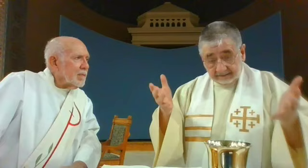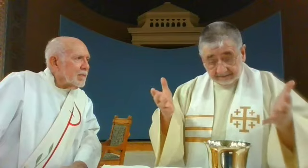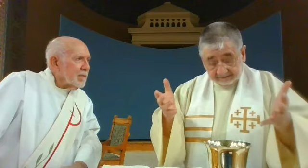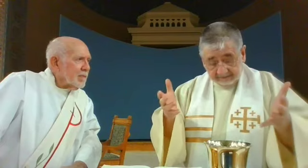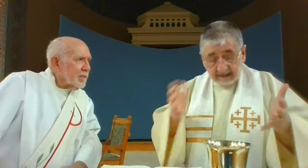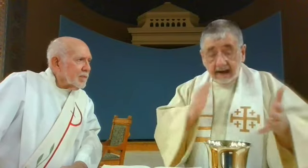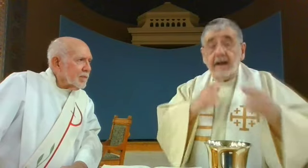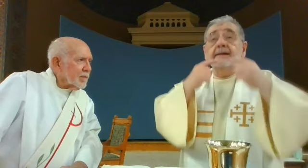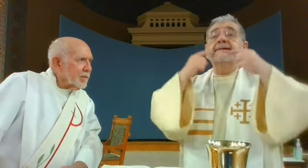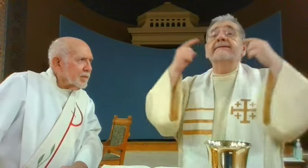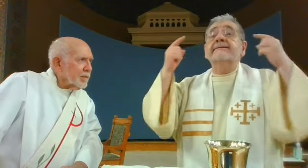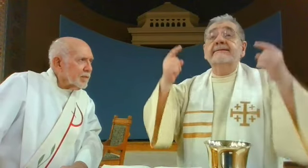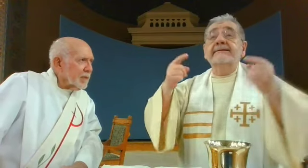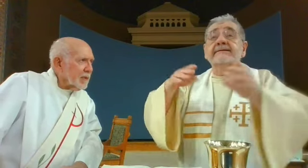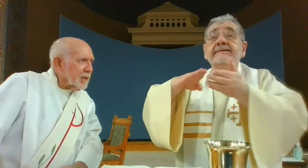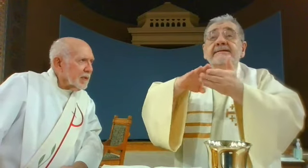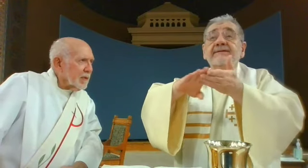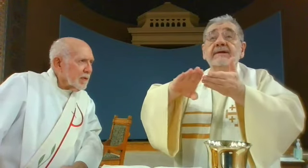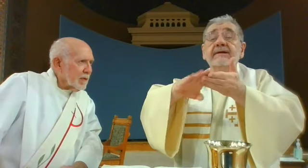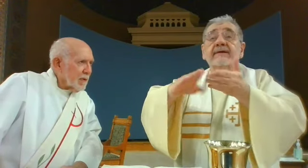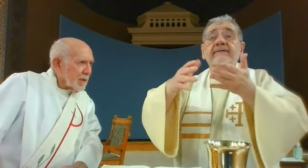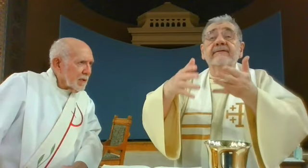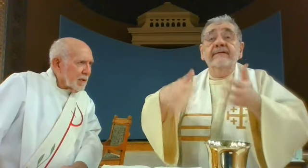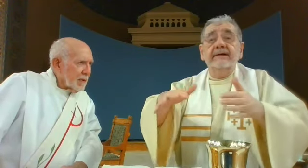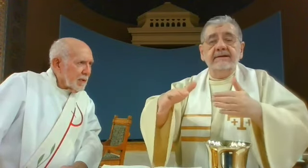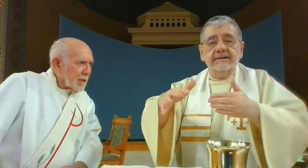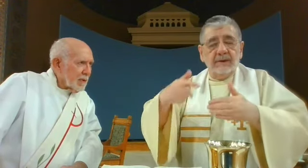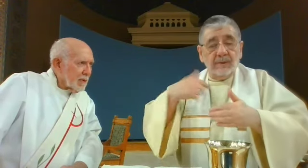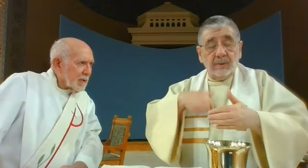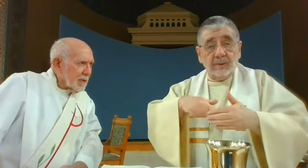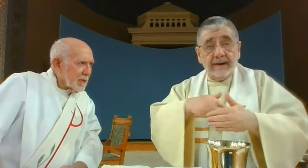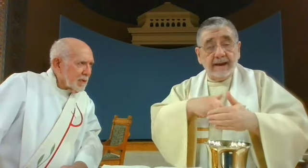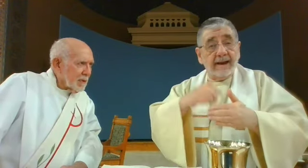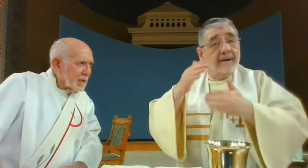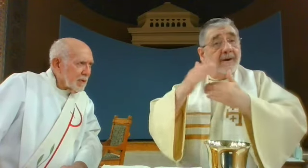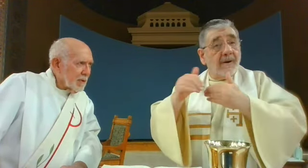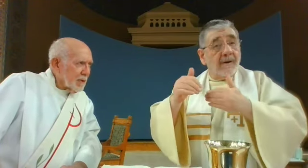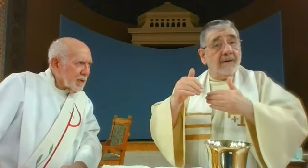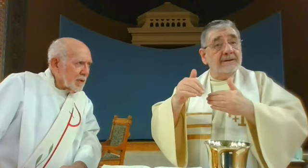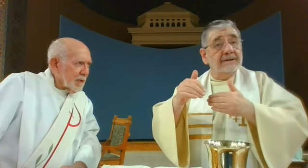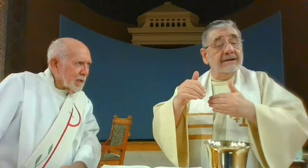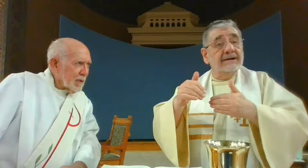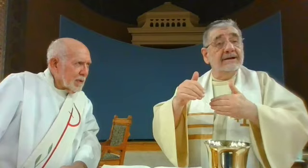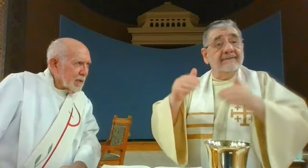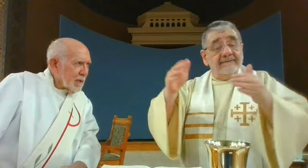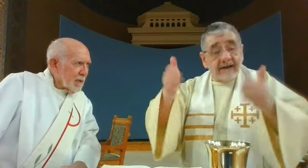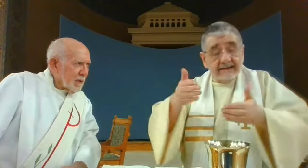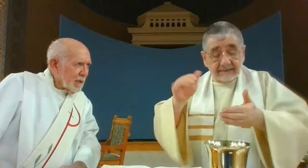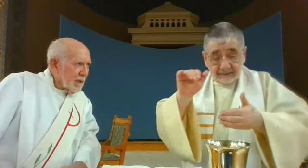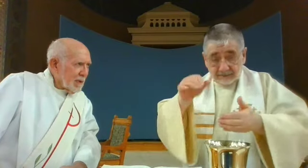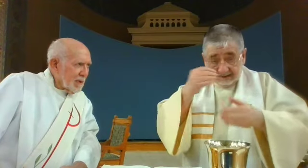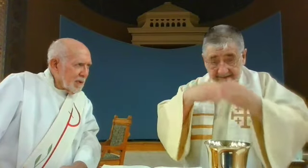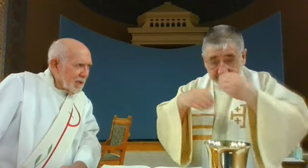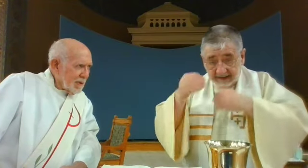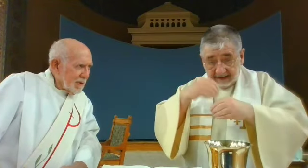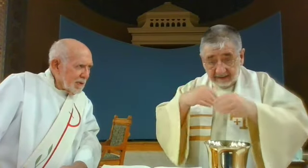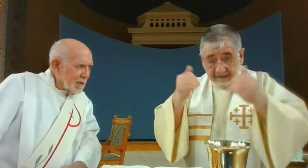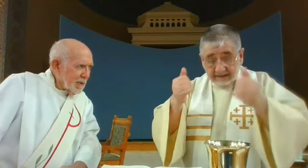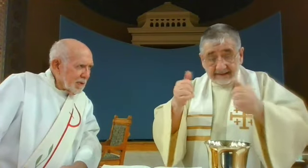Behold him who takes away the sins of the world. Blessed are we who are called to the supper of the